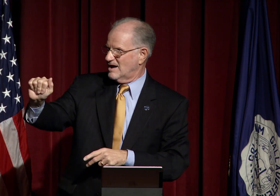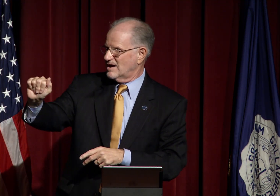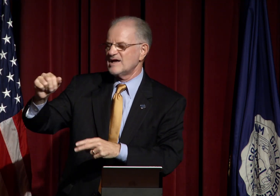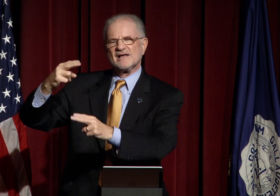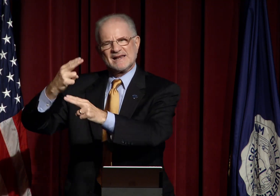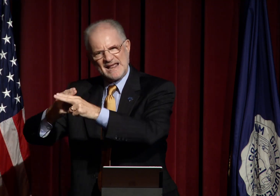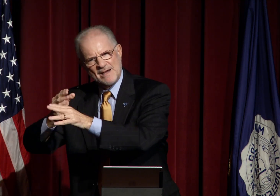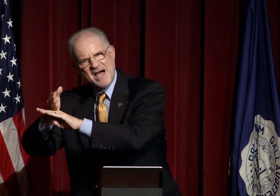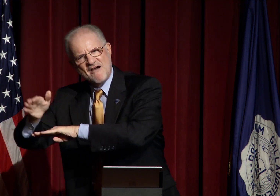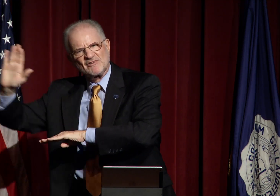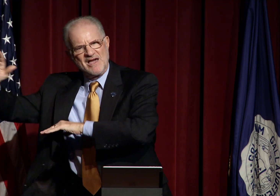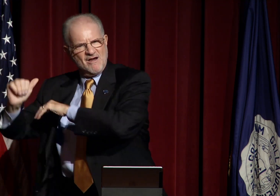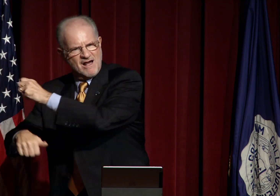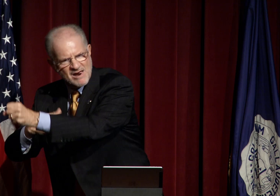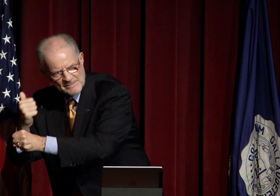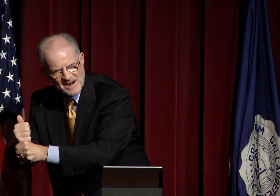their alums, Zora,